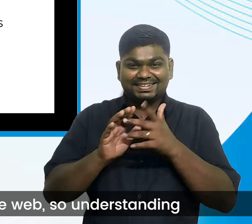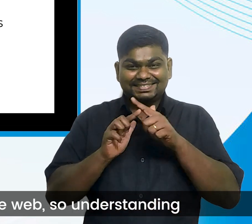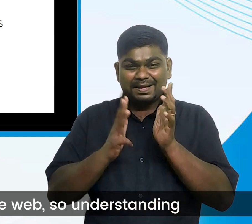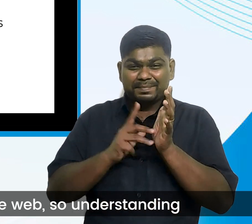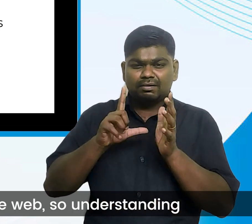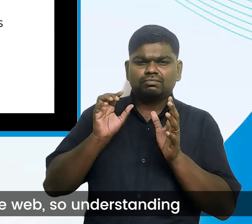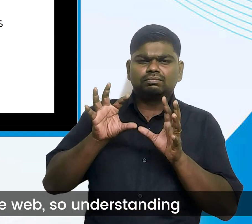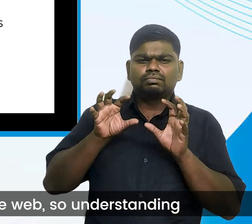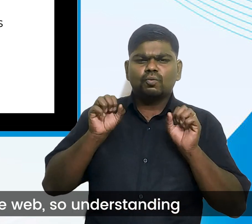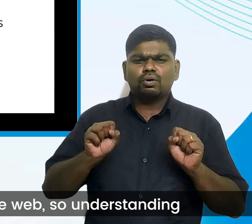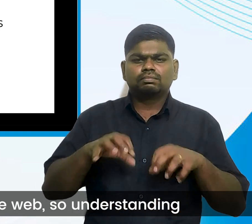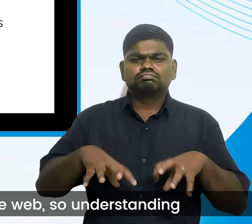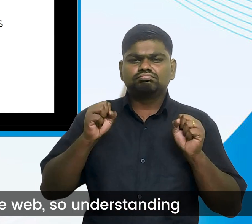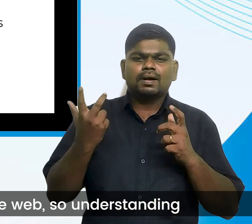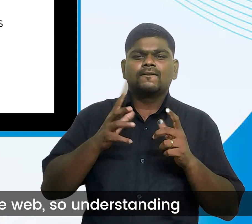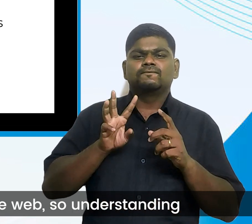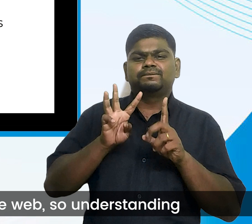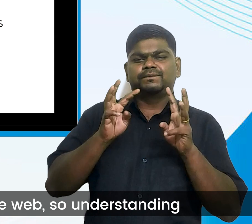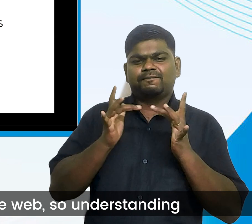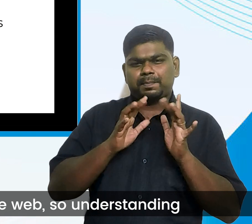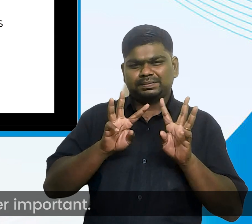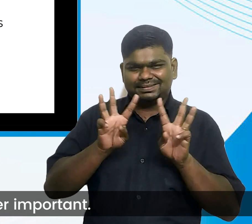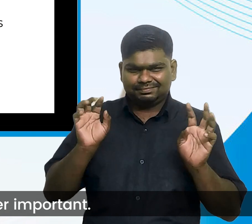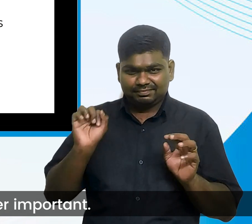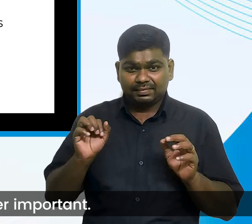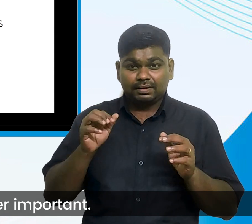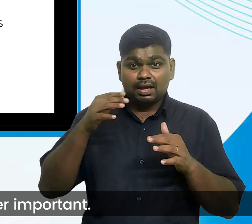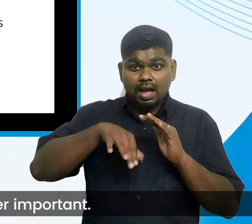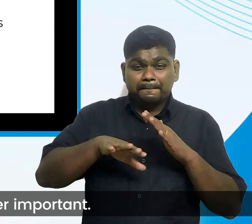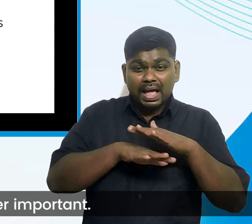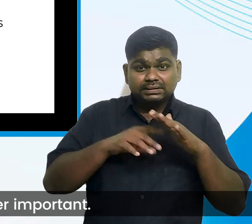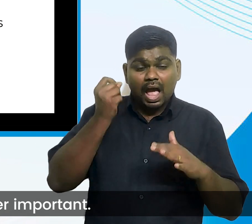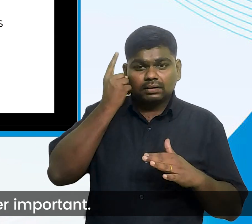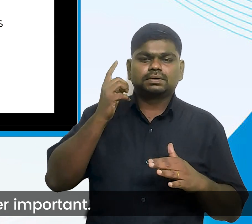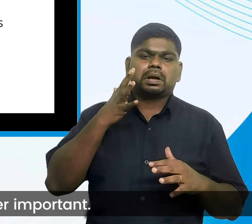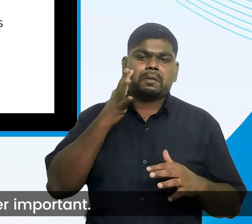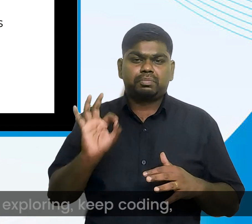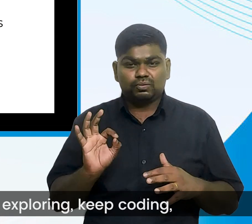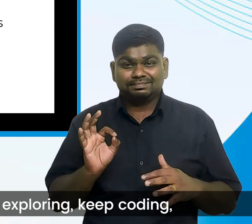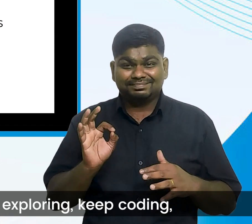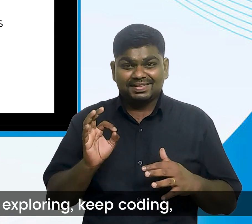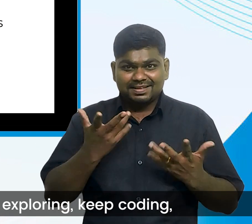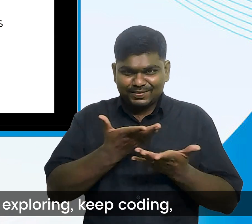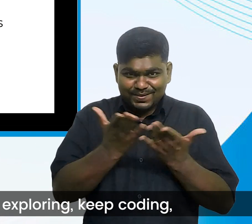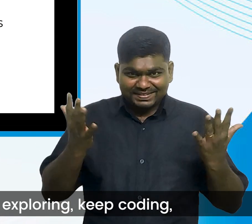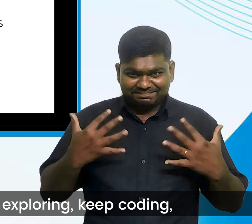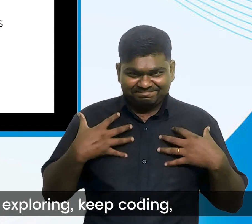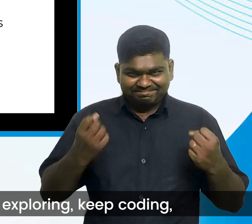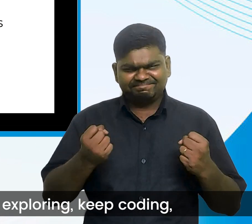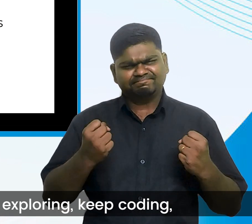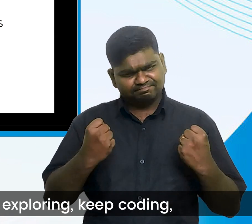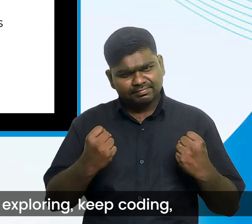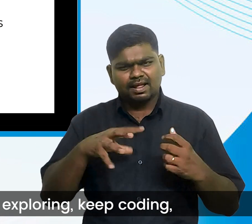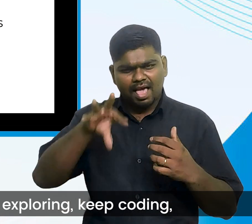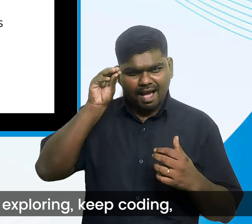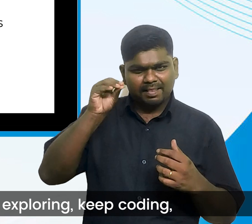HTML is the foundation of the web, so understanding its basic is super important. I encourage you all to